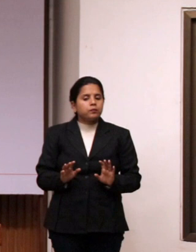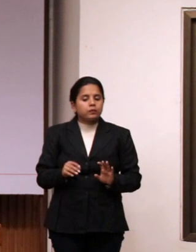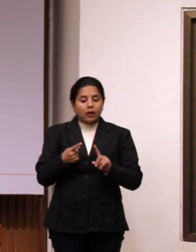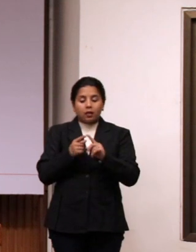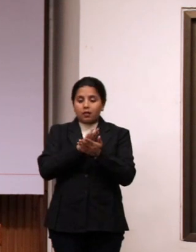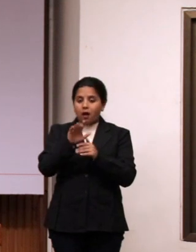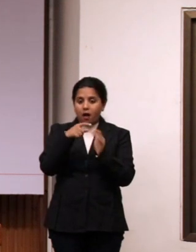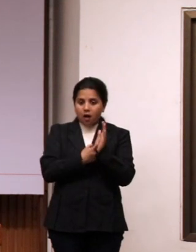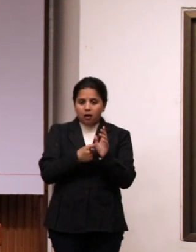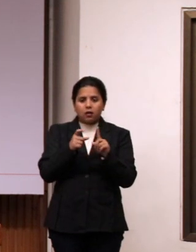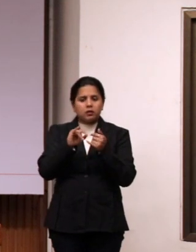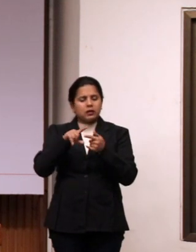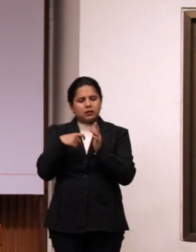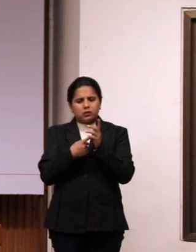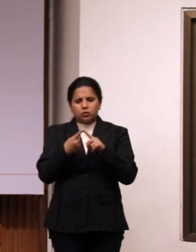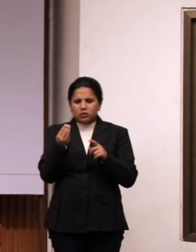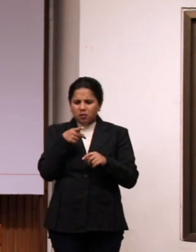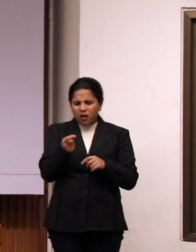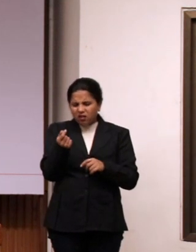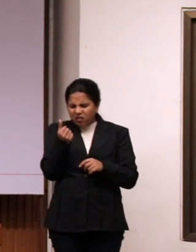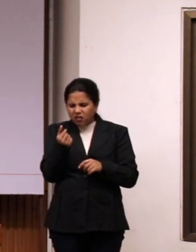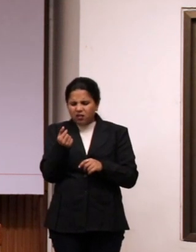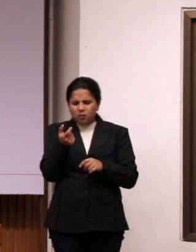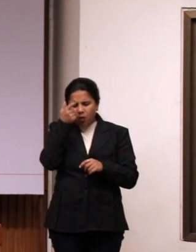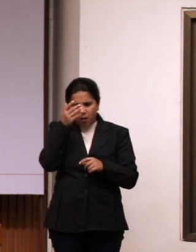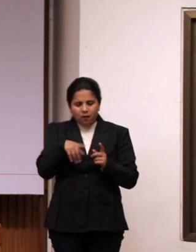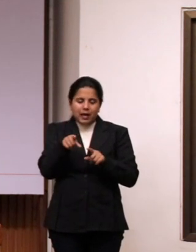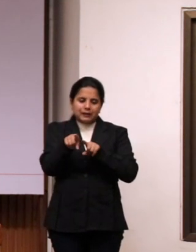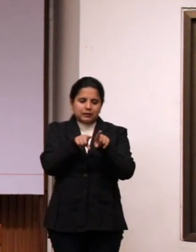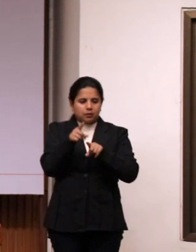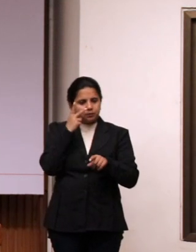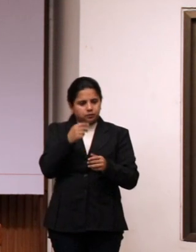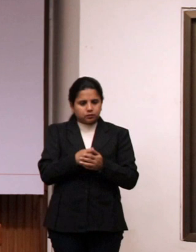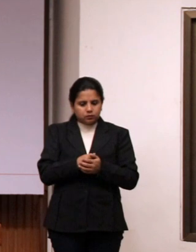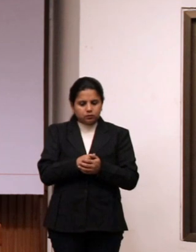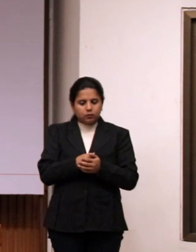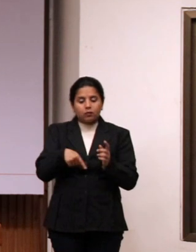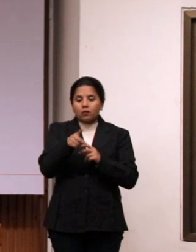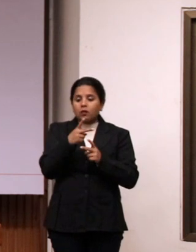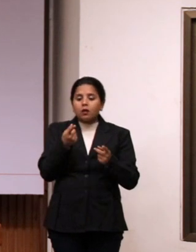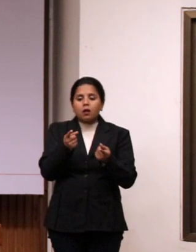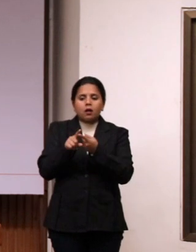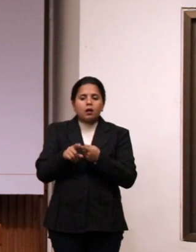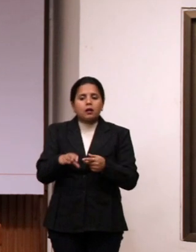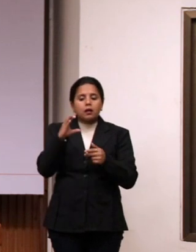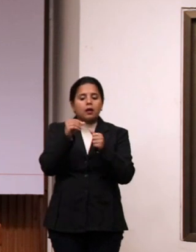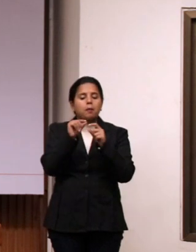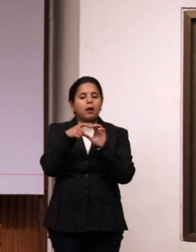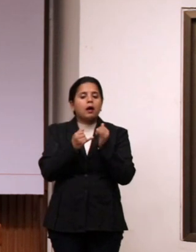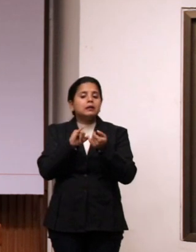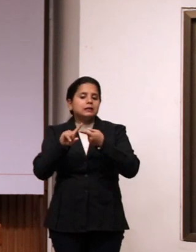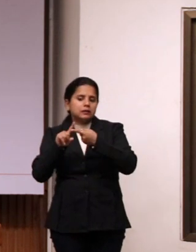desert, you have a small groves. If you see, for example, Caparis decidua, it is, Caparis is